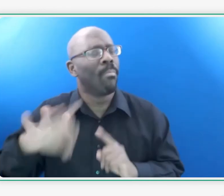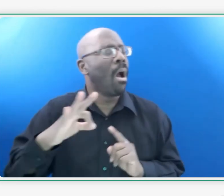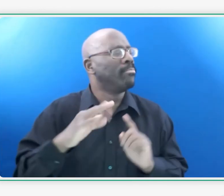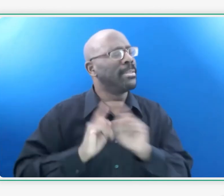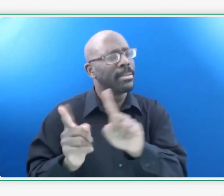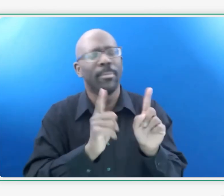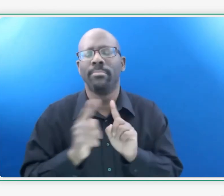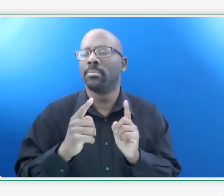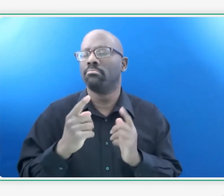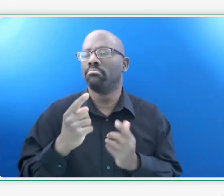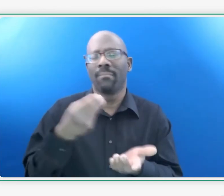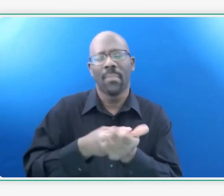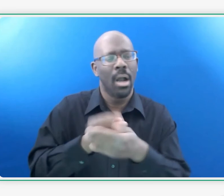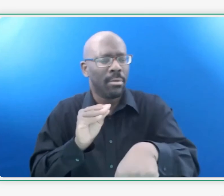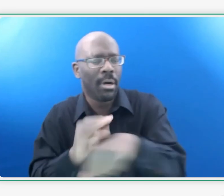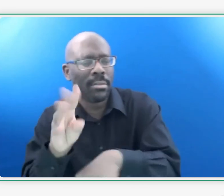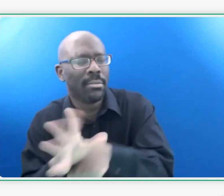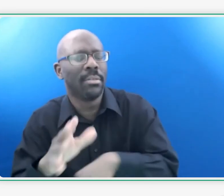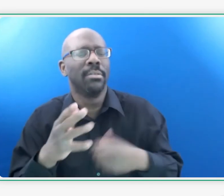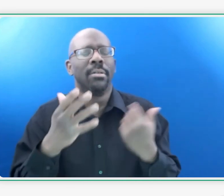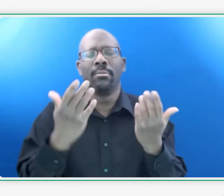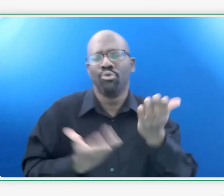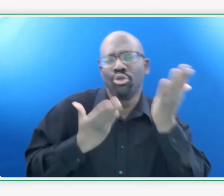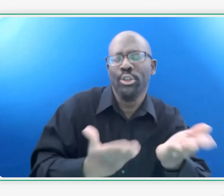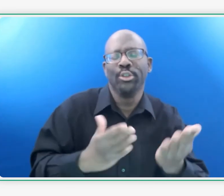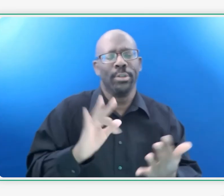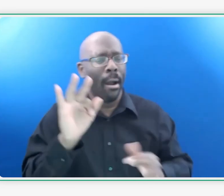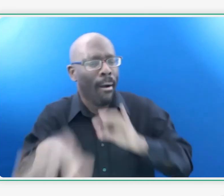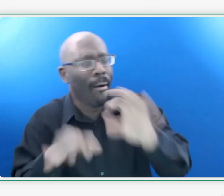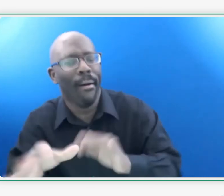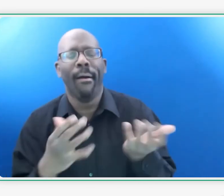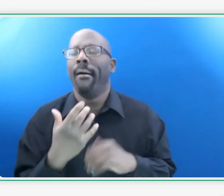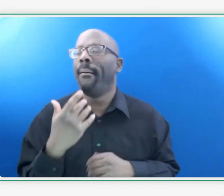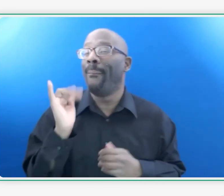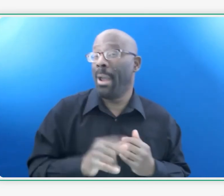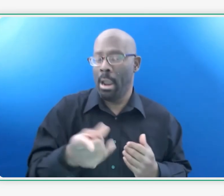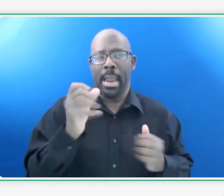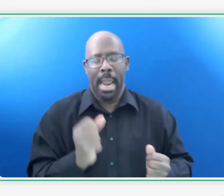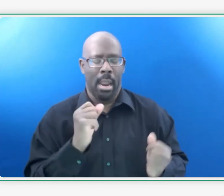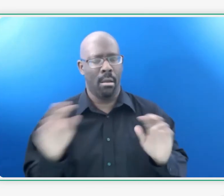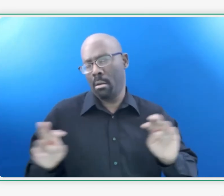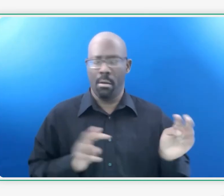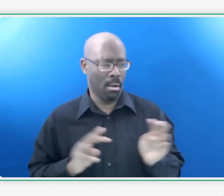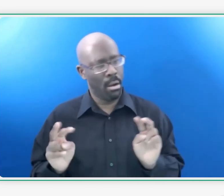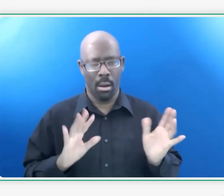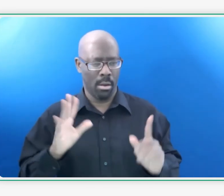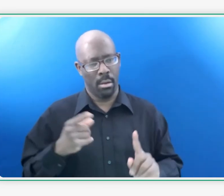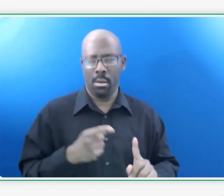There's also some subscription services that you can use that will give you financial advice and services and